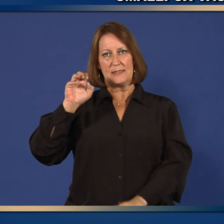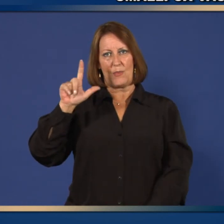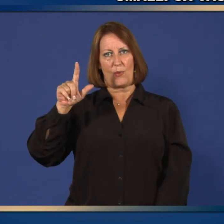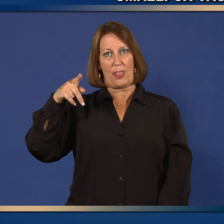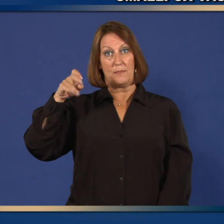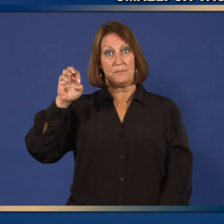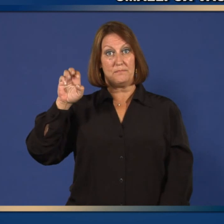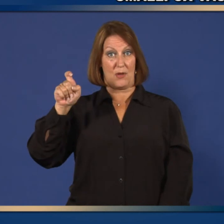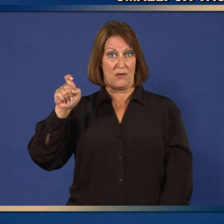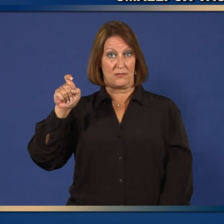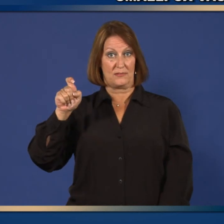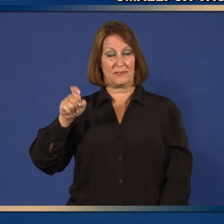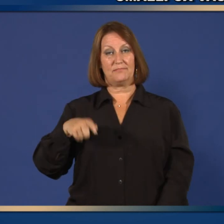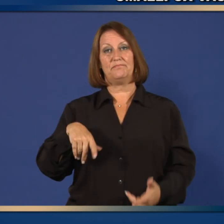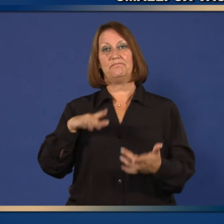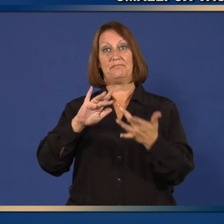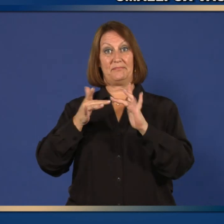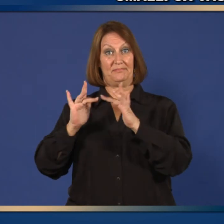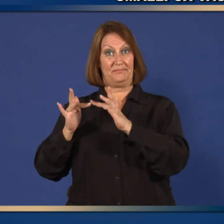at